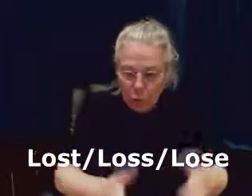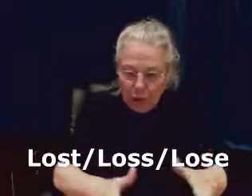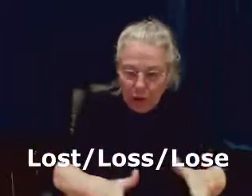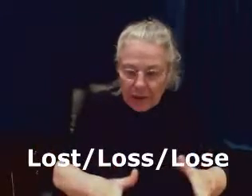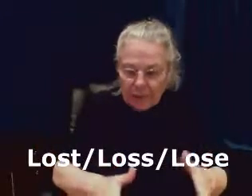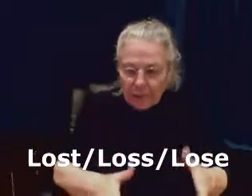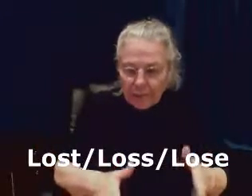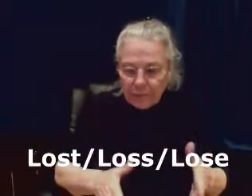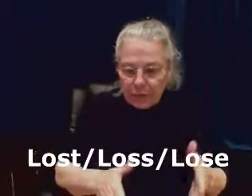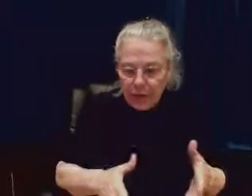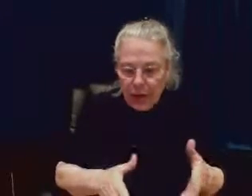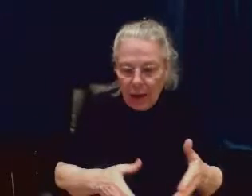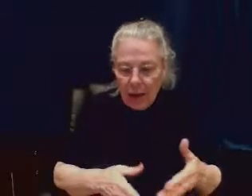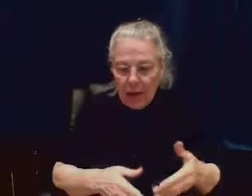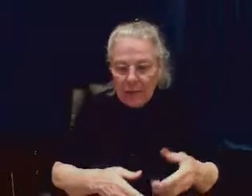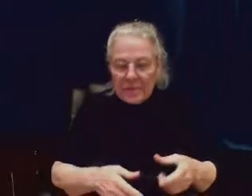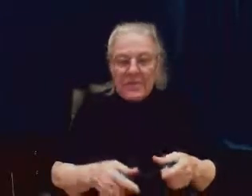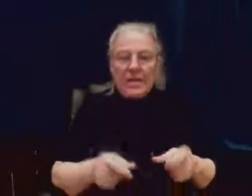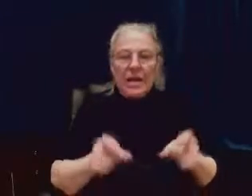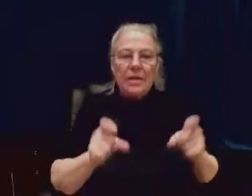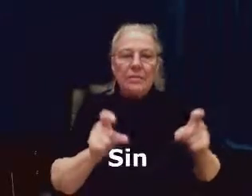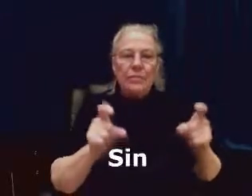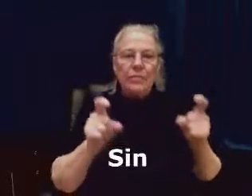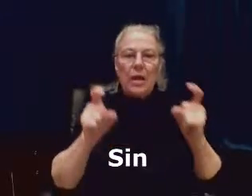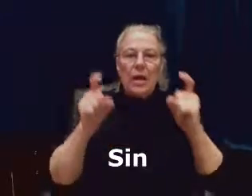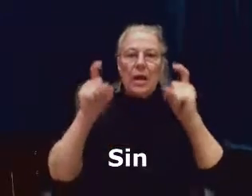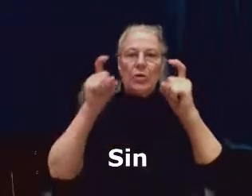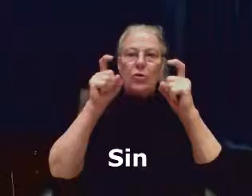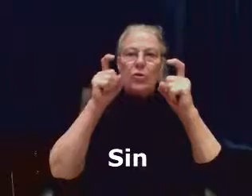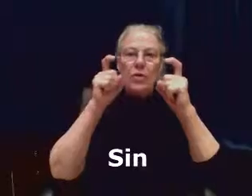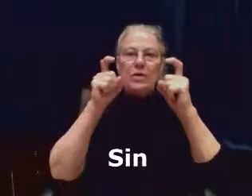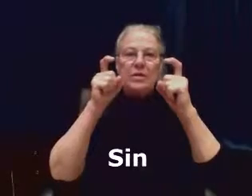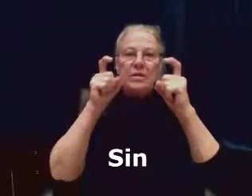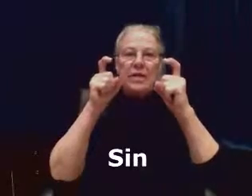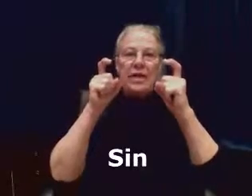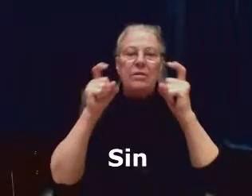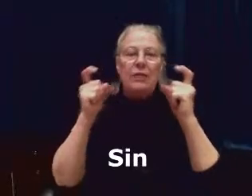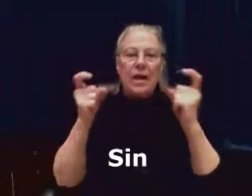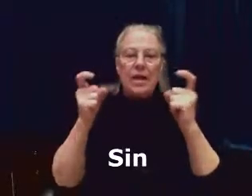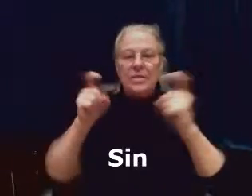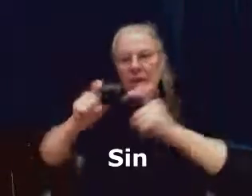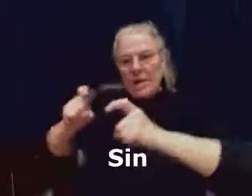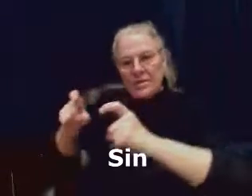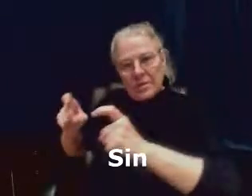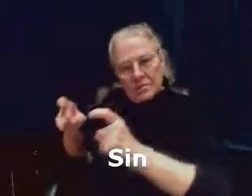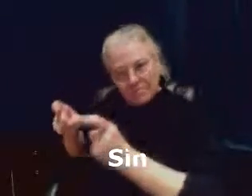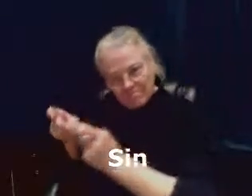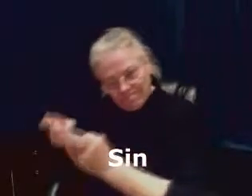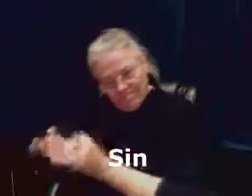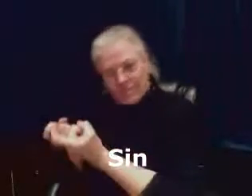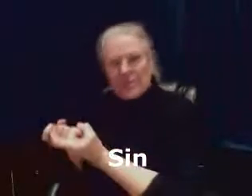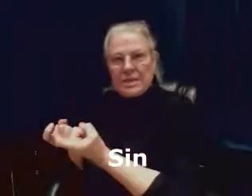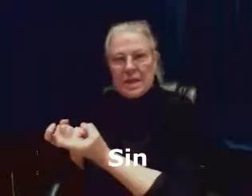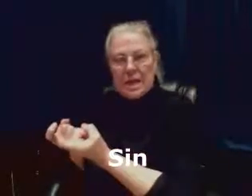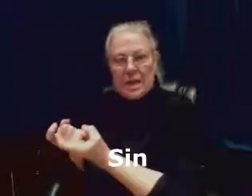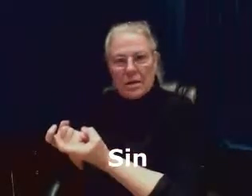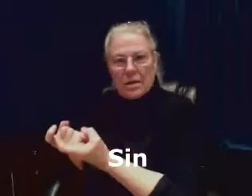where it is. Sin, and you're going to see the X hands dig in,